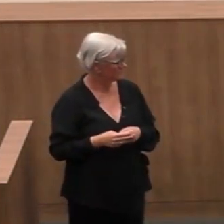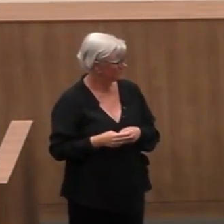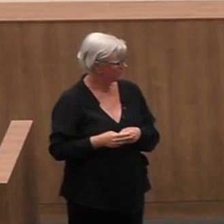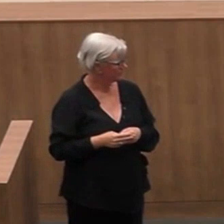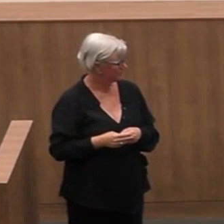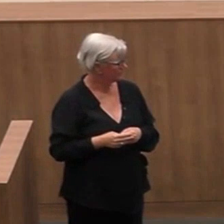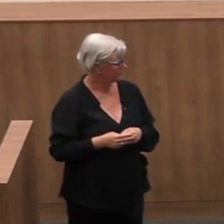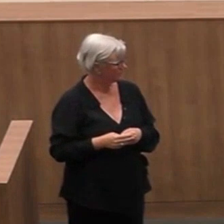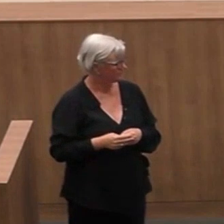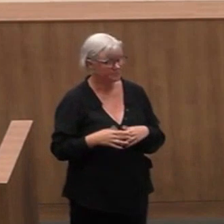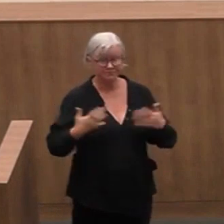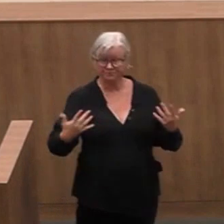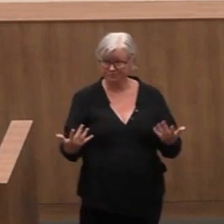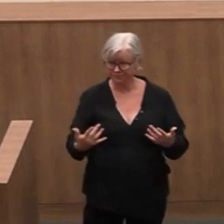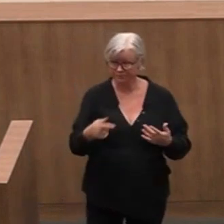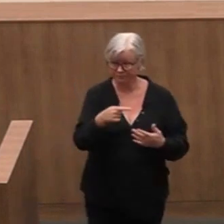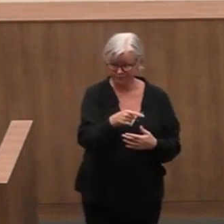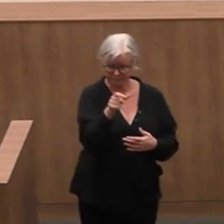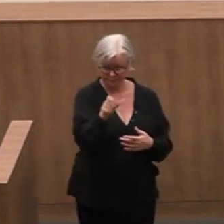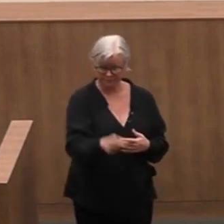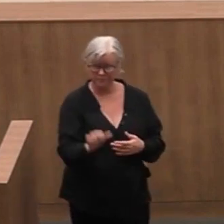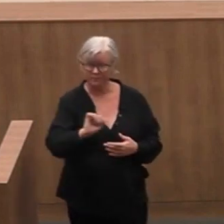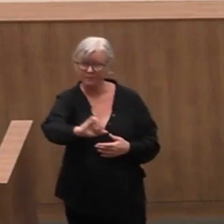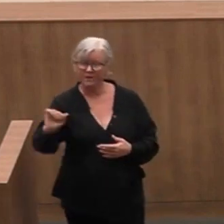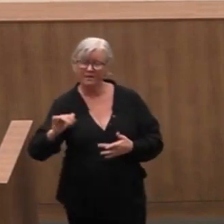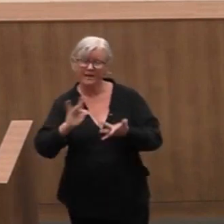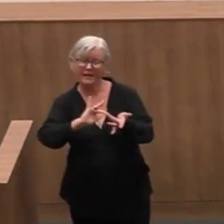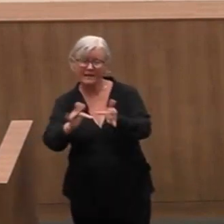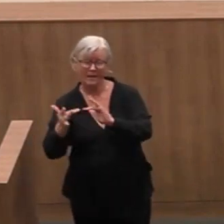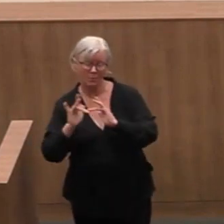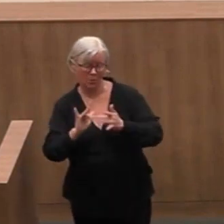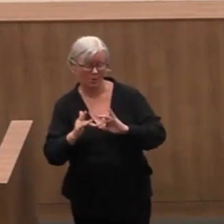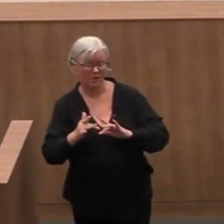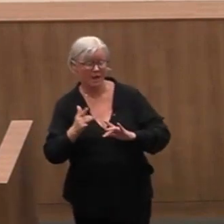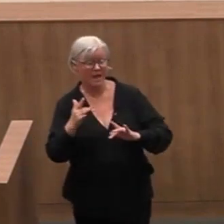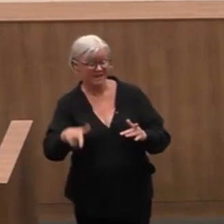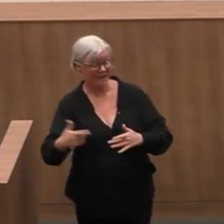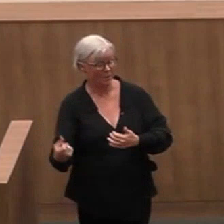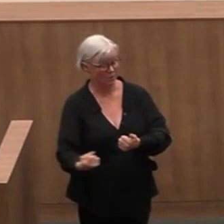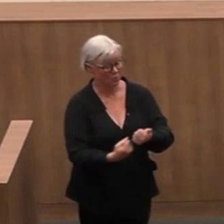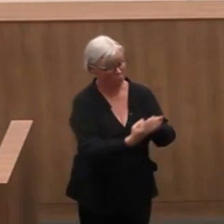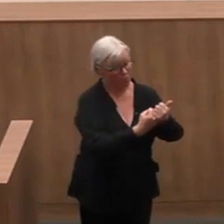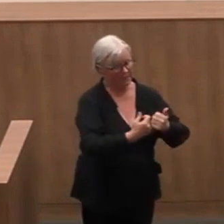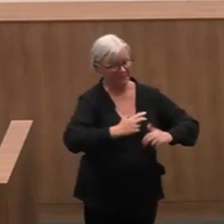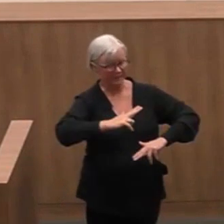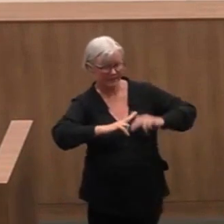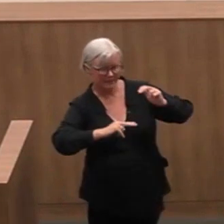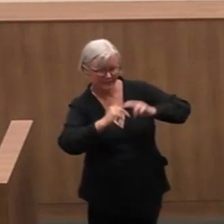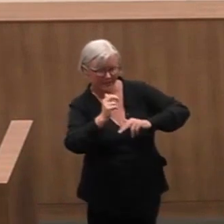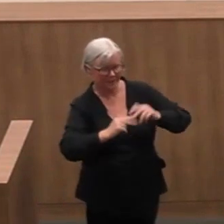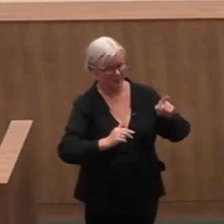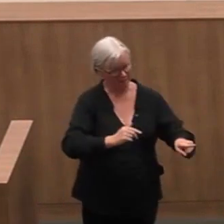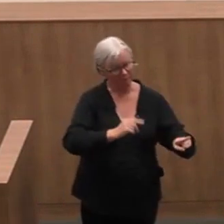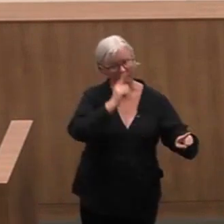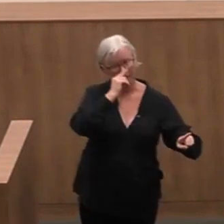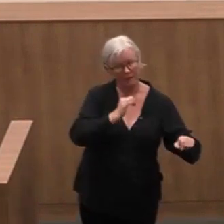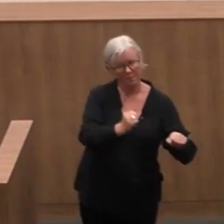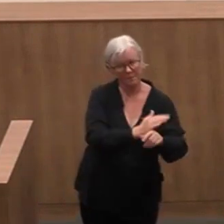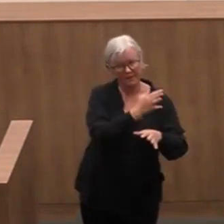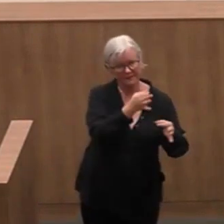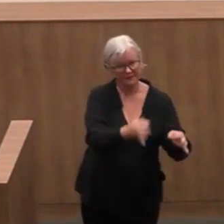the people in this person's network said that it had occurred to them as they developed their decision-making capability